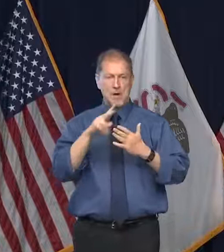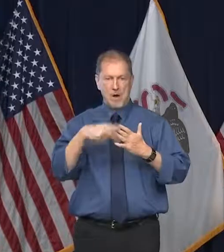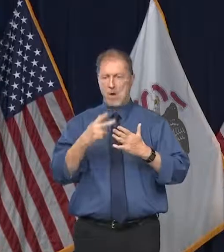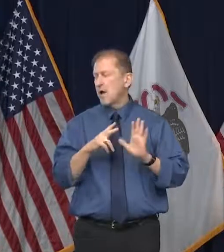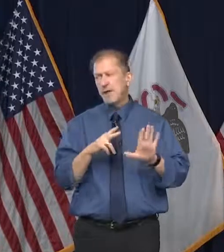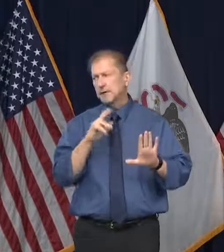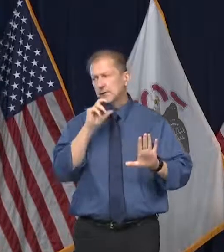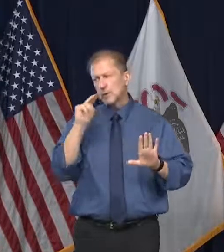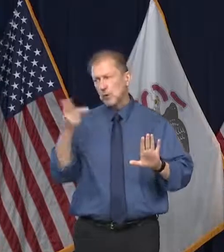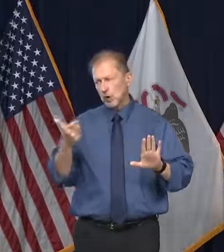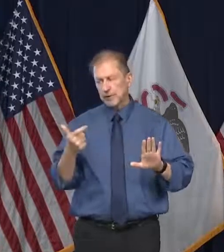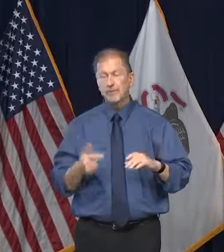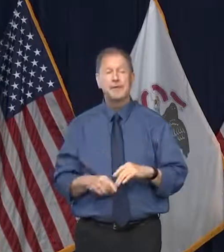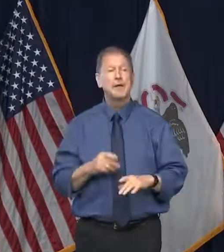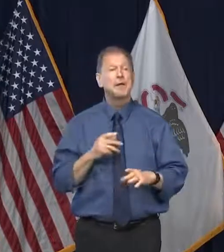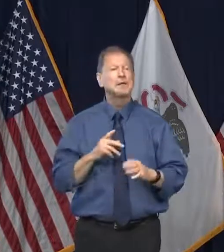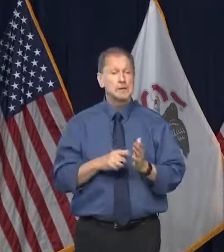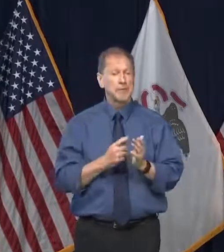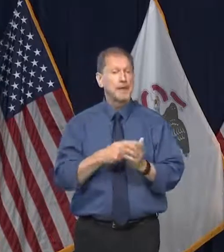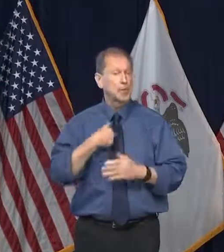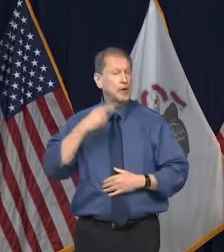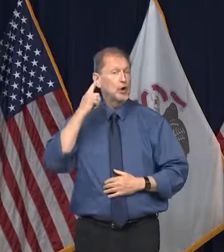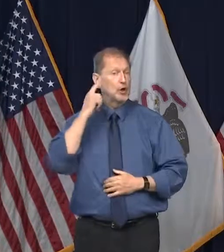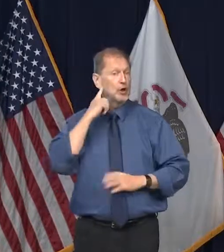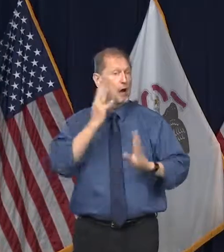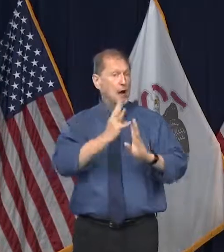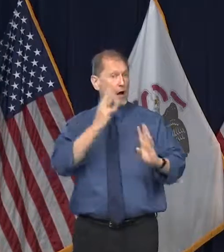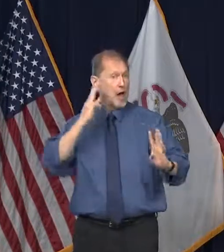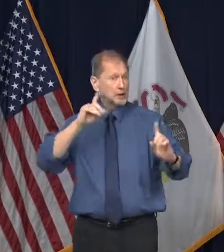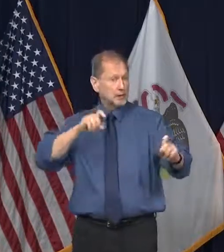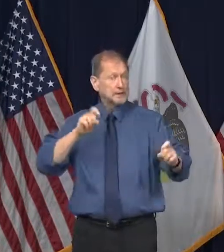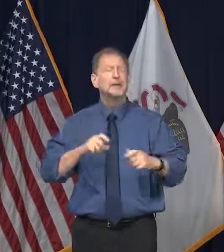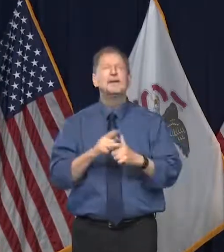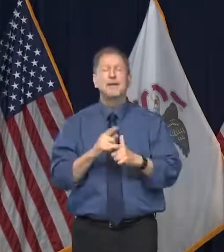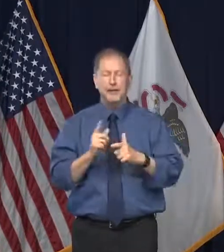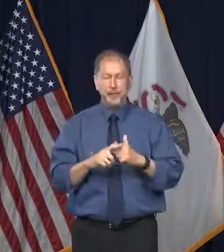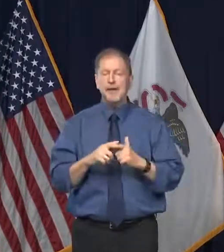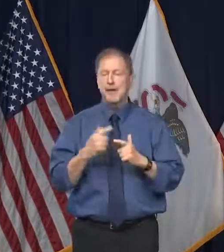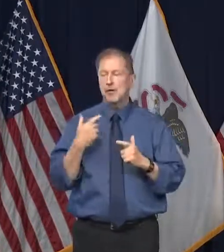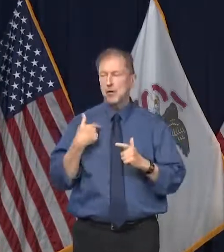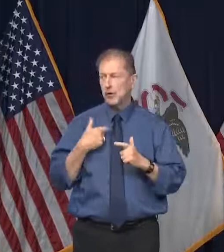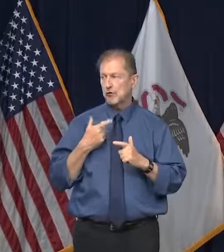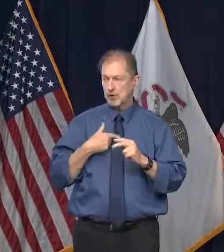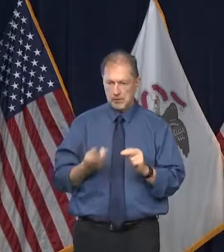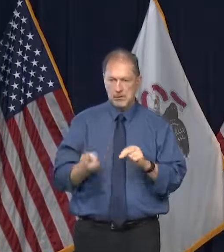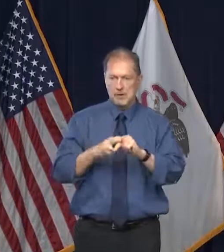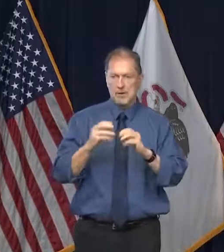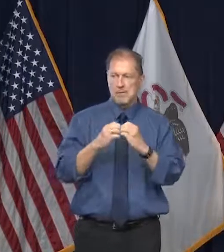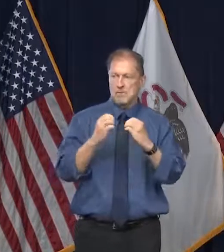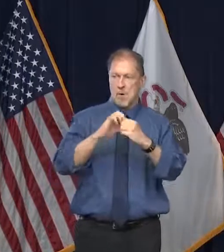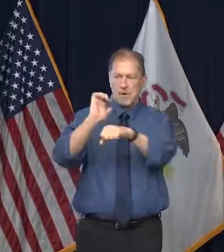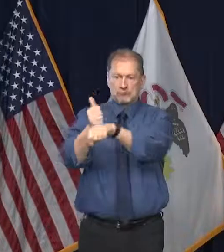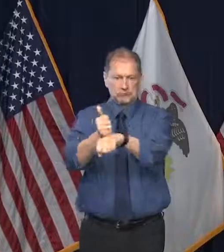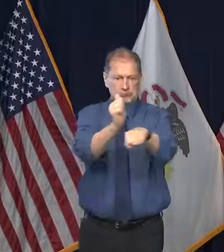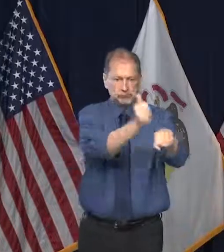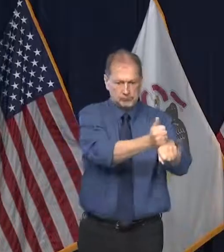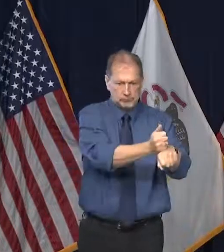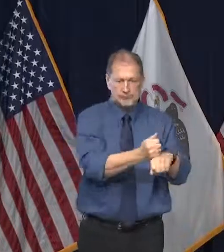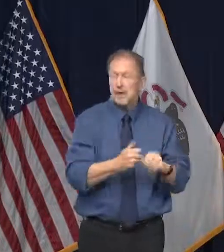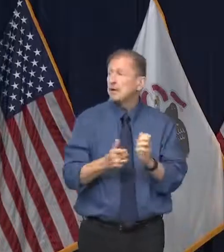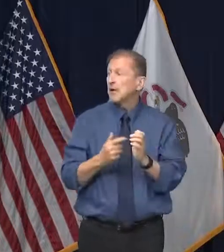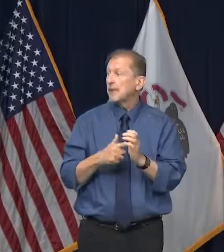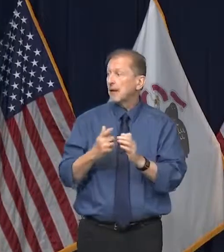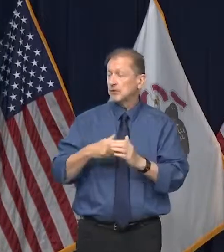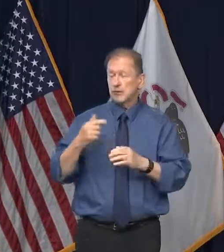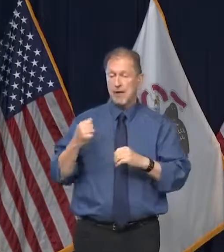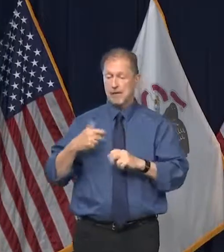bad. Whenever we hear about those, we start to increase testing capability in that area. Sometimes we move mobile